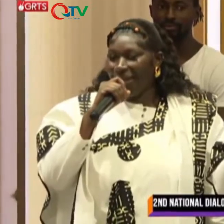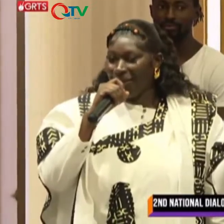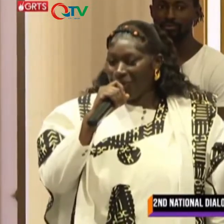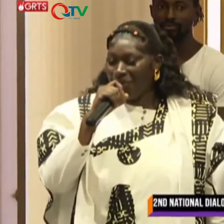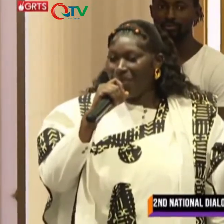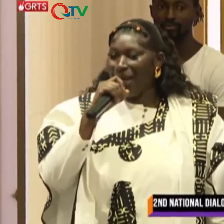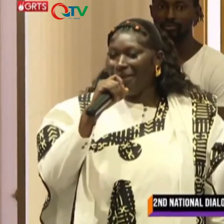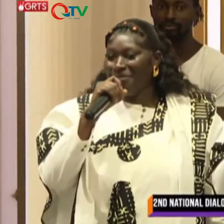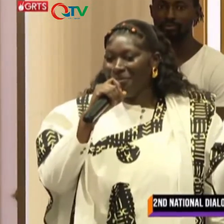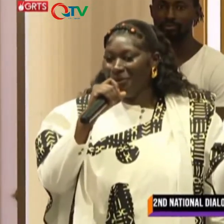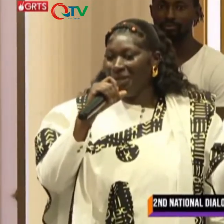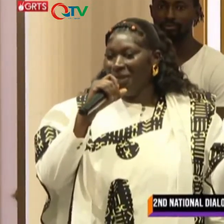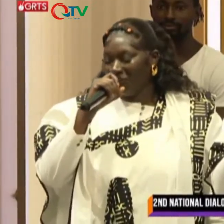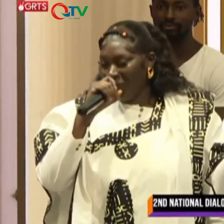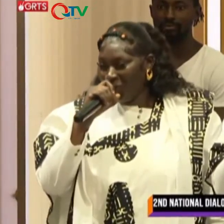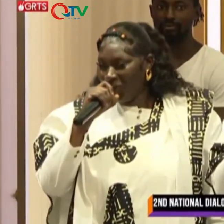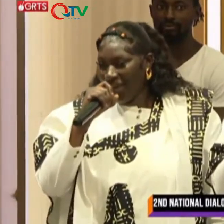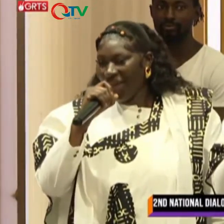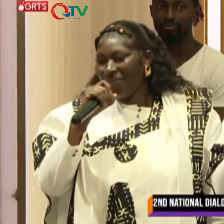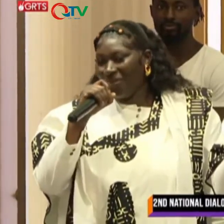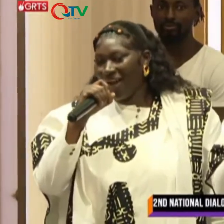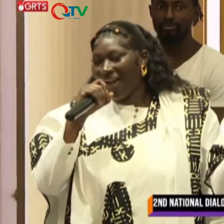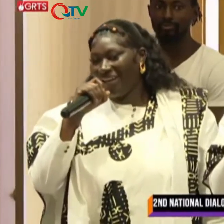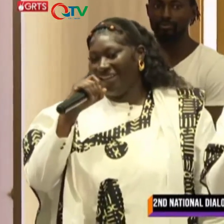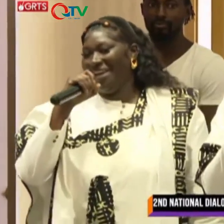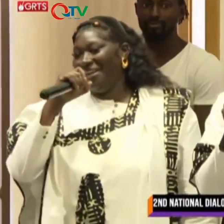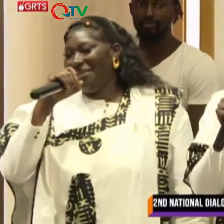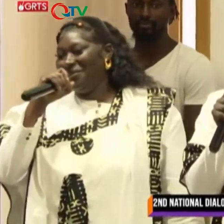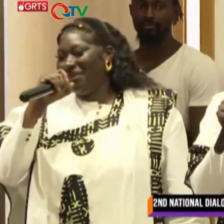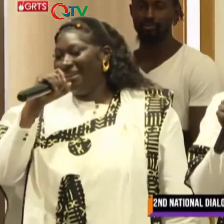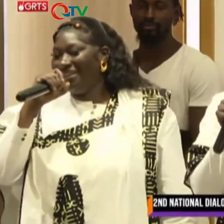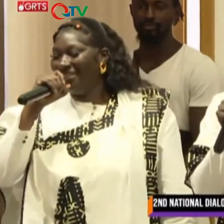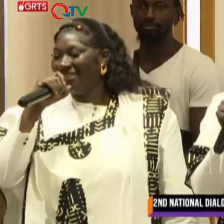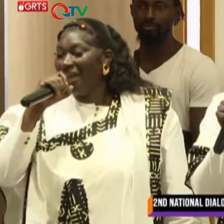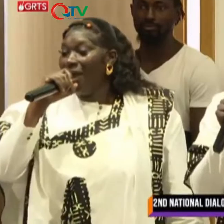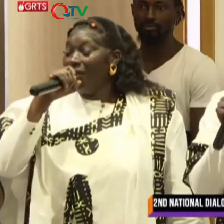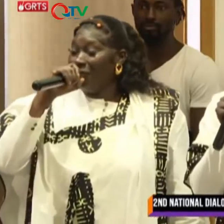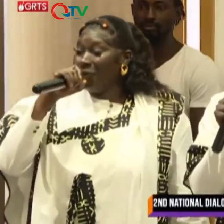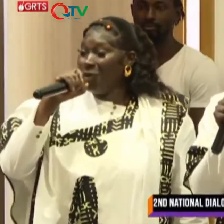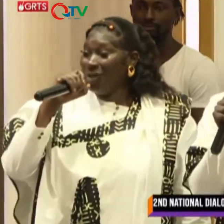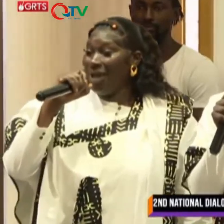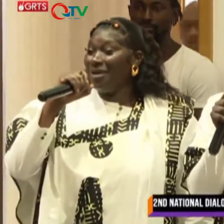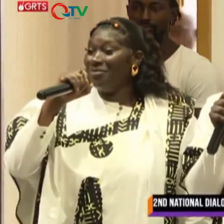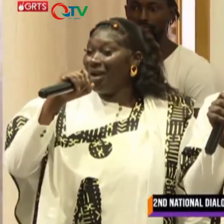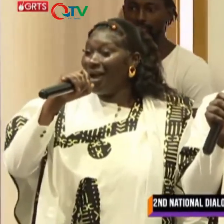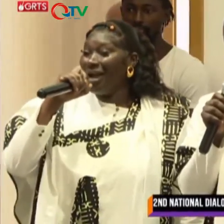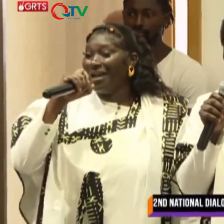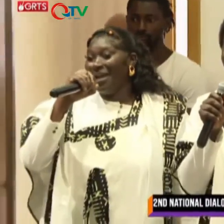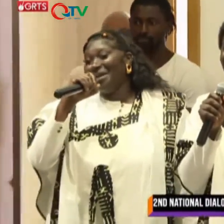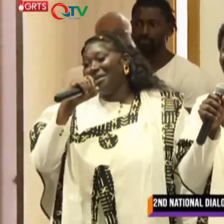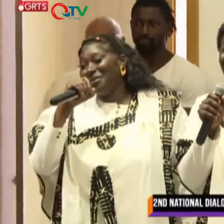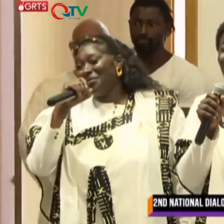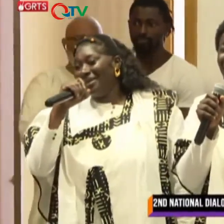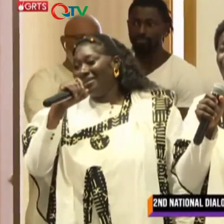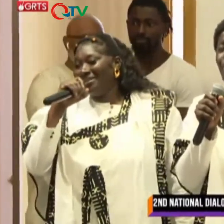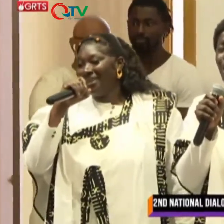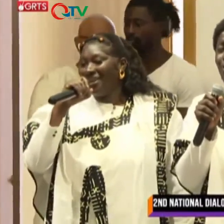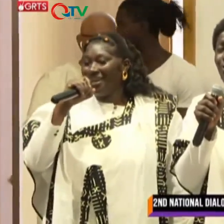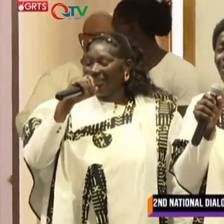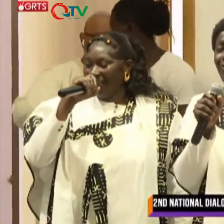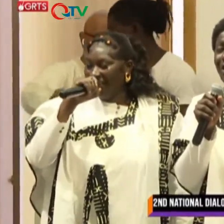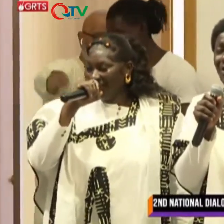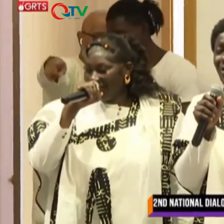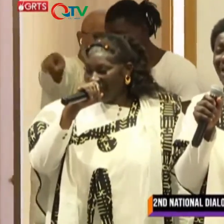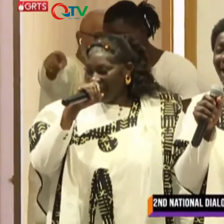la alinga dumba dimbung fitino daifa kayra yang walin fitino daifa kayra yang walin